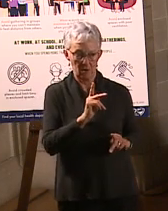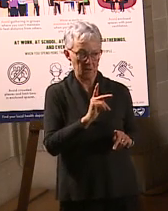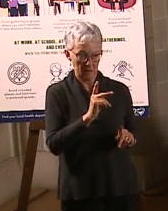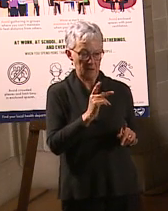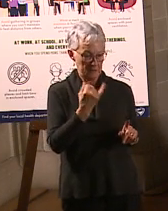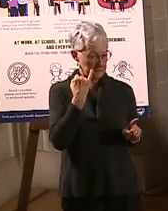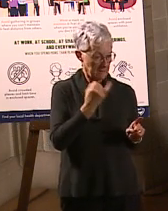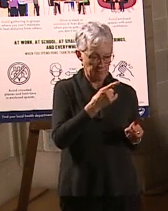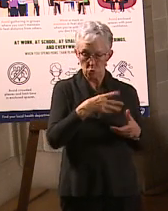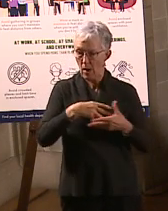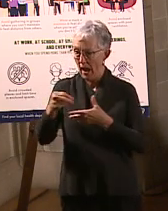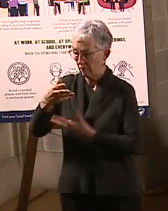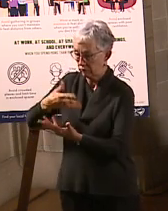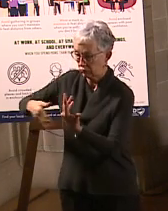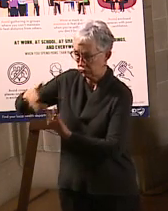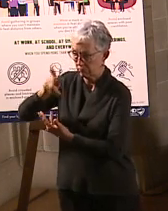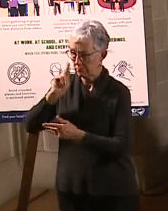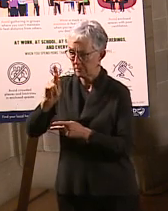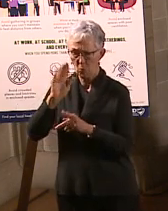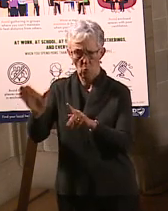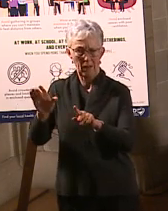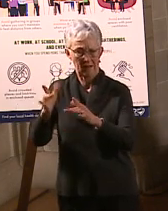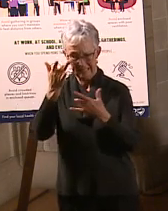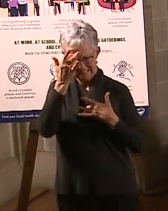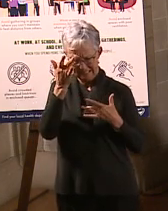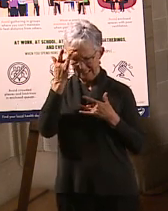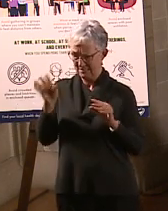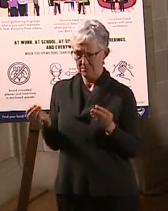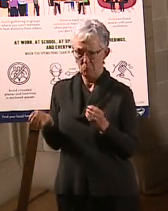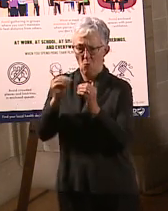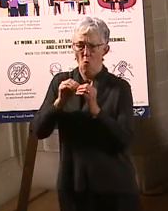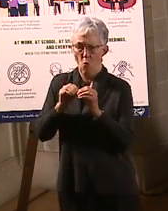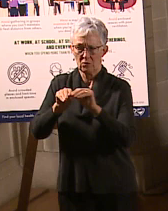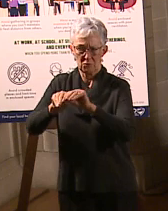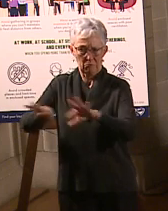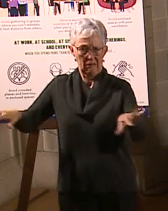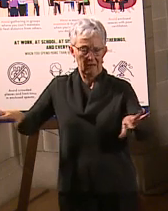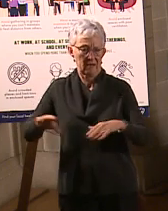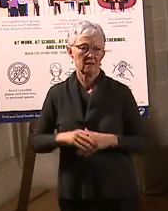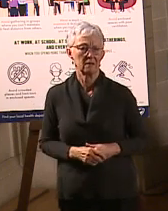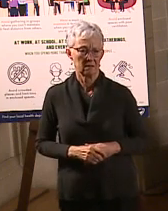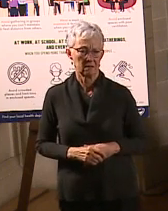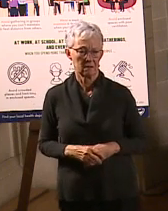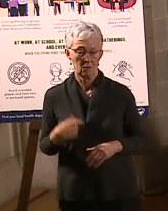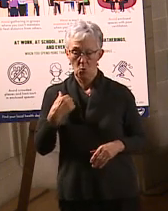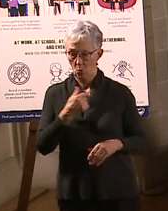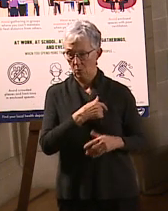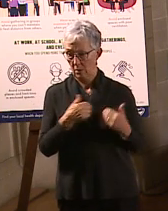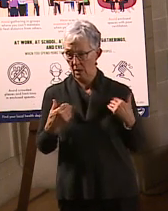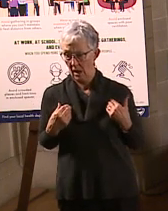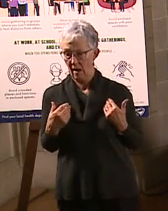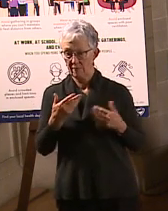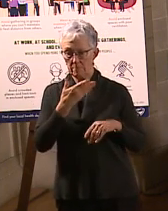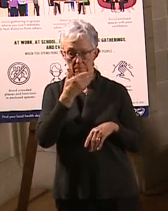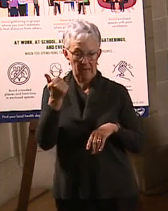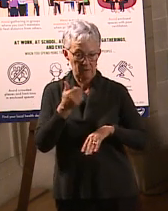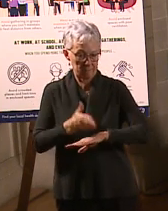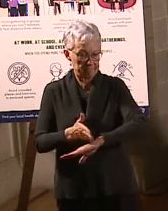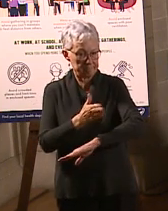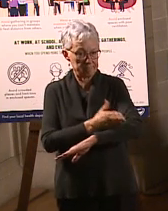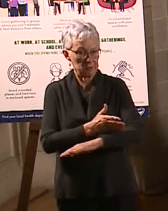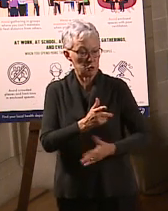that. And then another thing I want to emphasize is that we've got great treatments like the plasma treatments or the monoclonal antibody